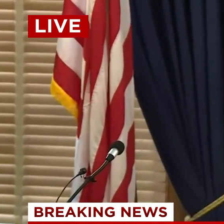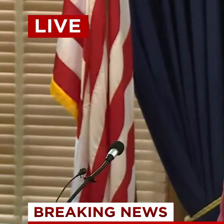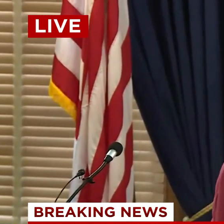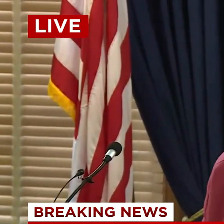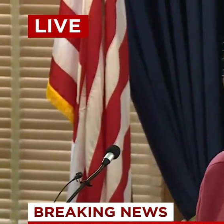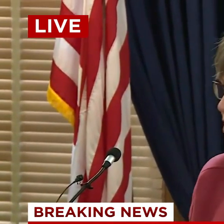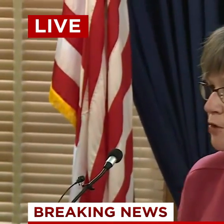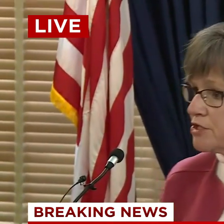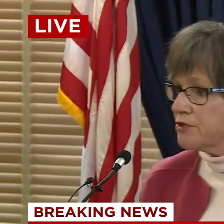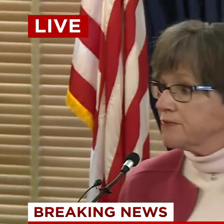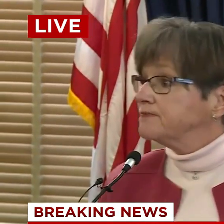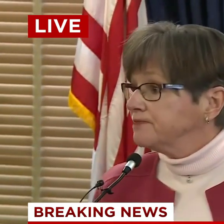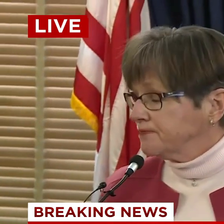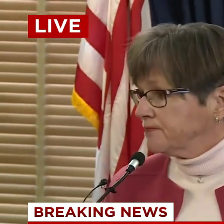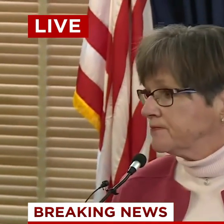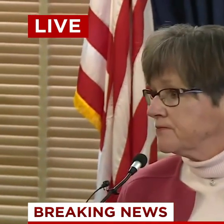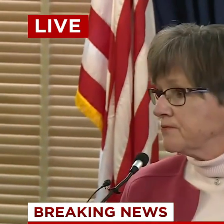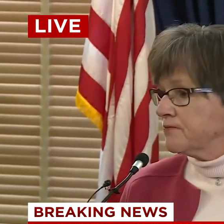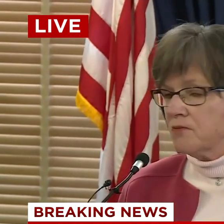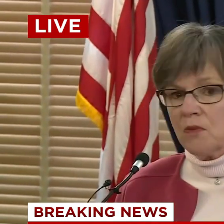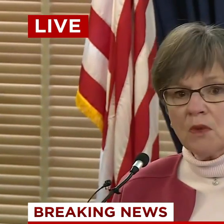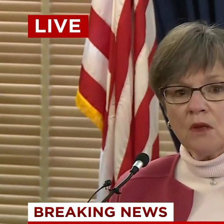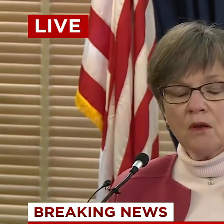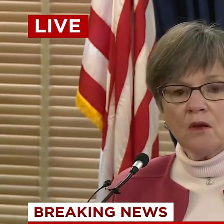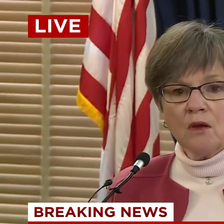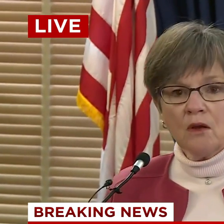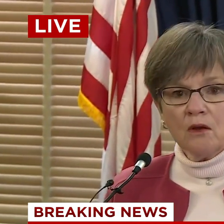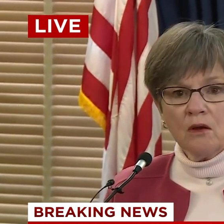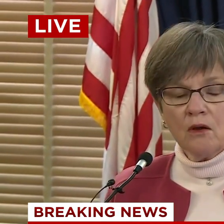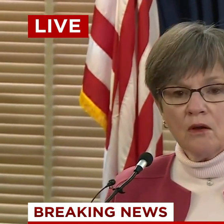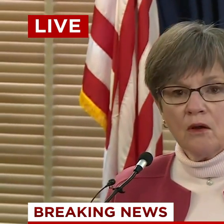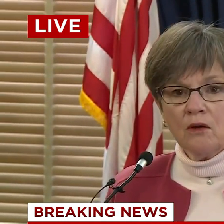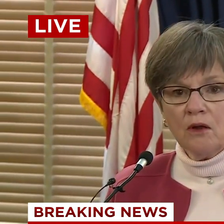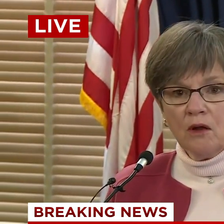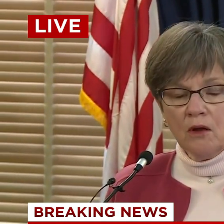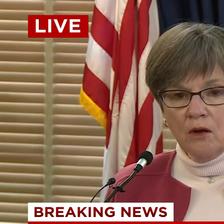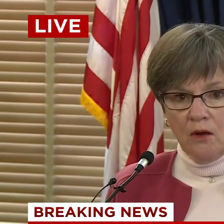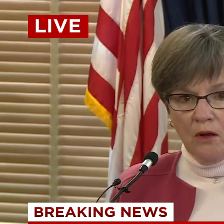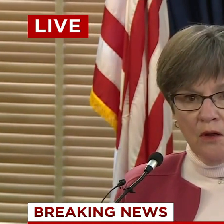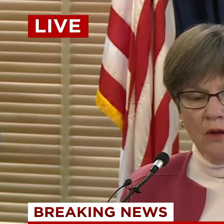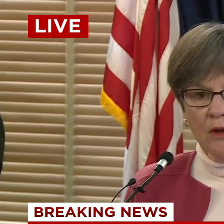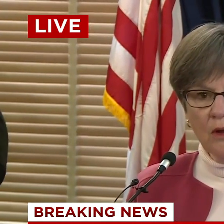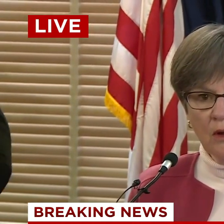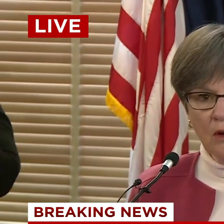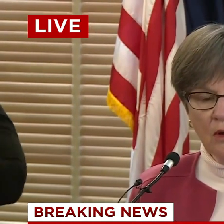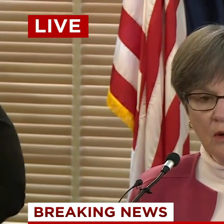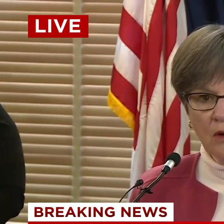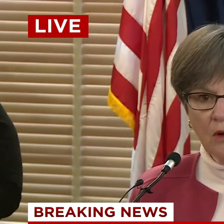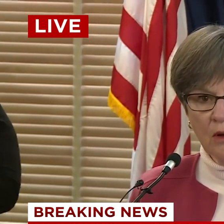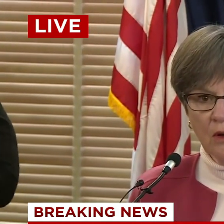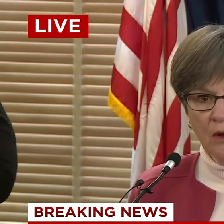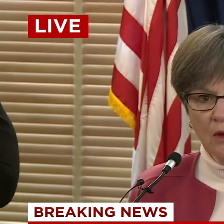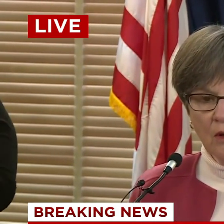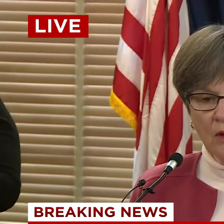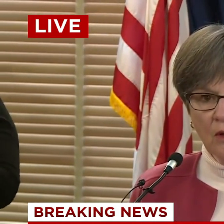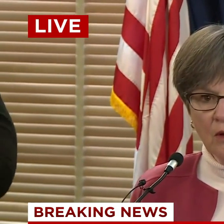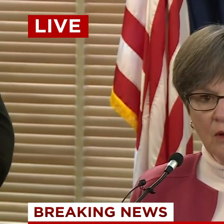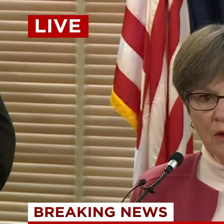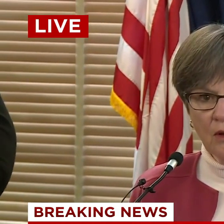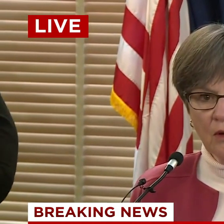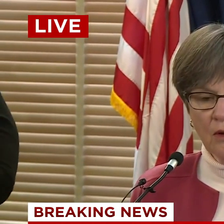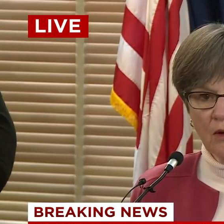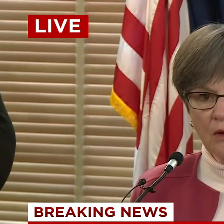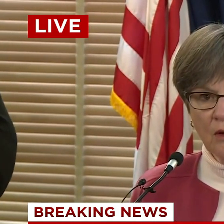Okay, have you guys got any questions? What should we tell customers right now? Plan on 10 times what